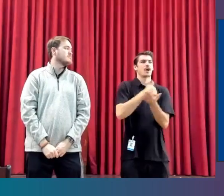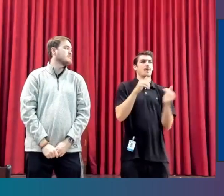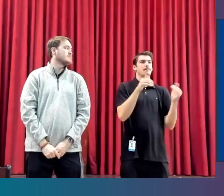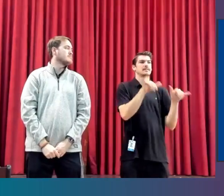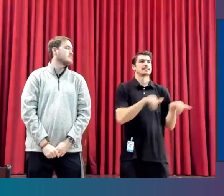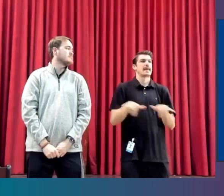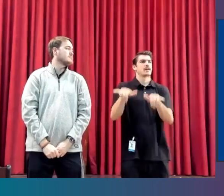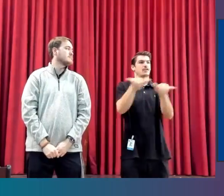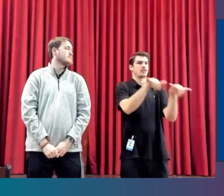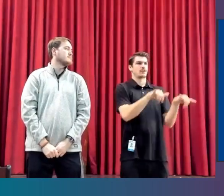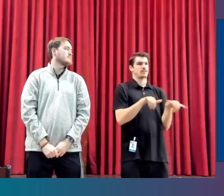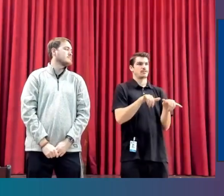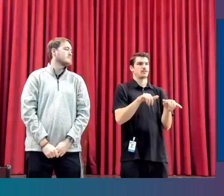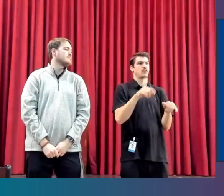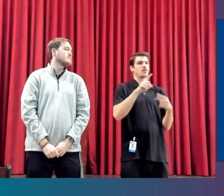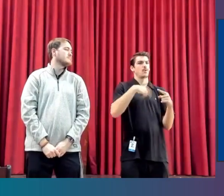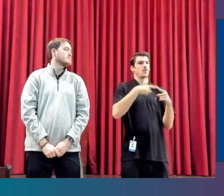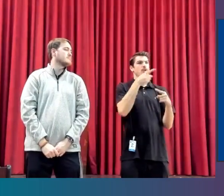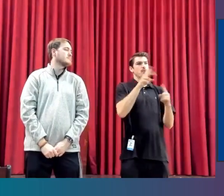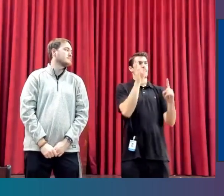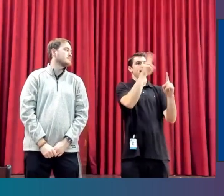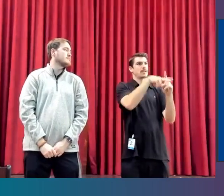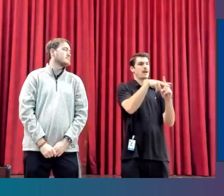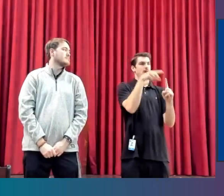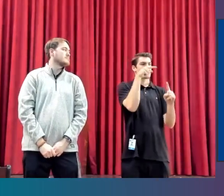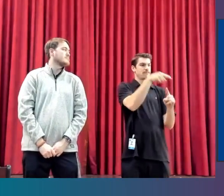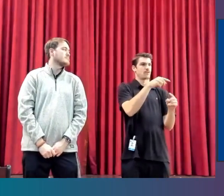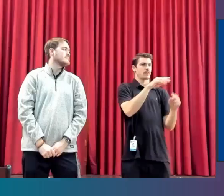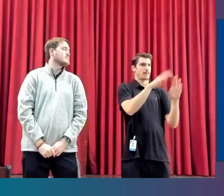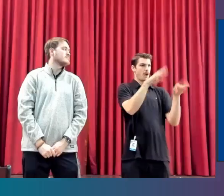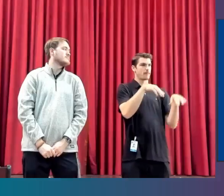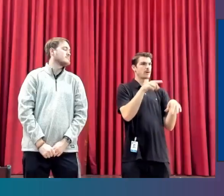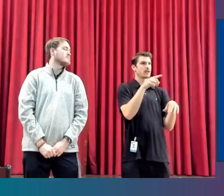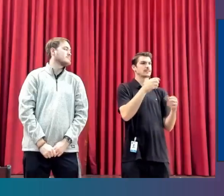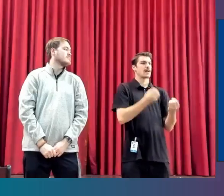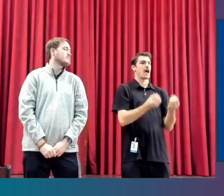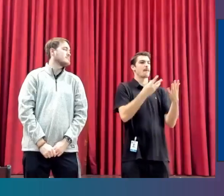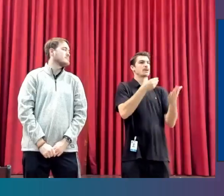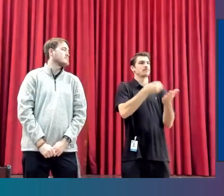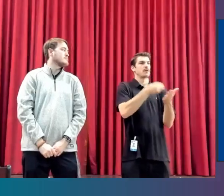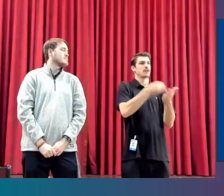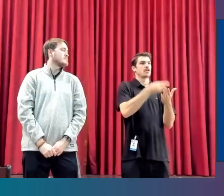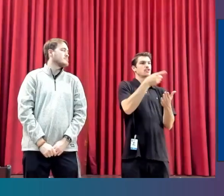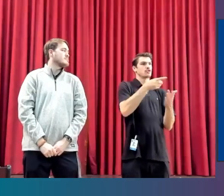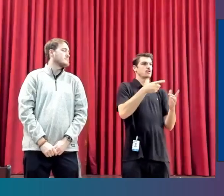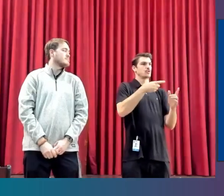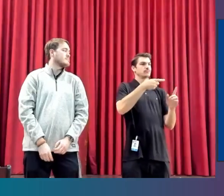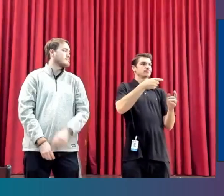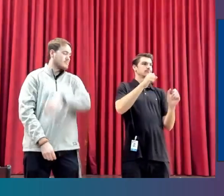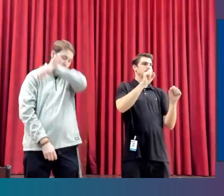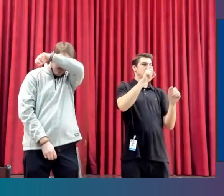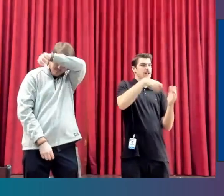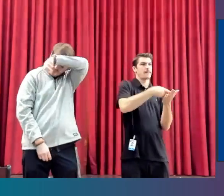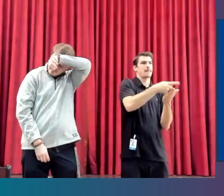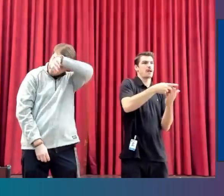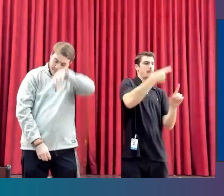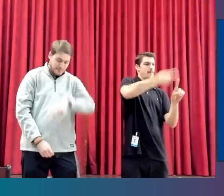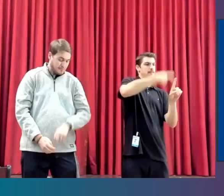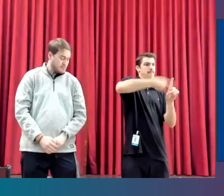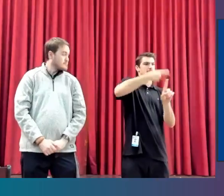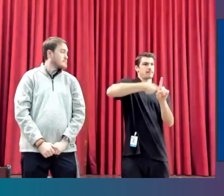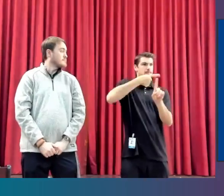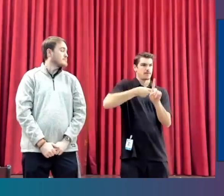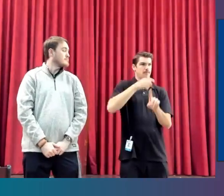to a property, it's the proof that you can pay enough, right? To live there month after month.